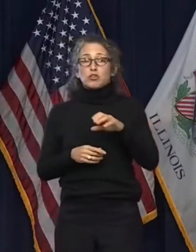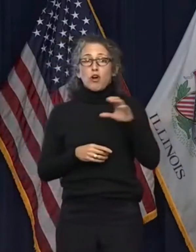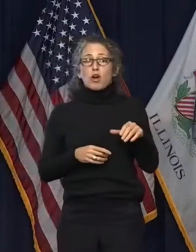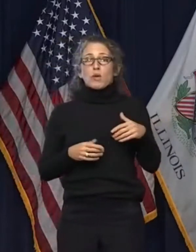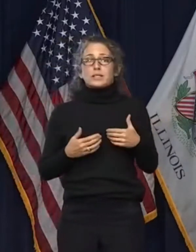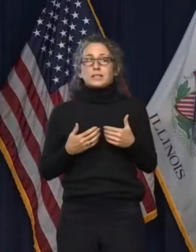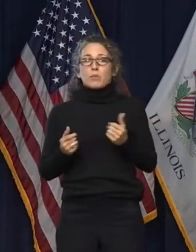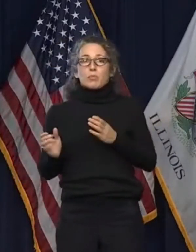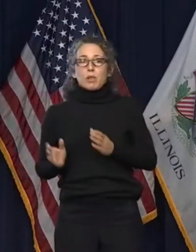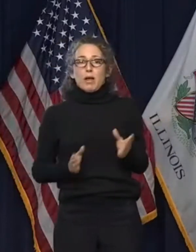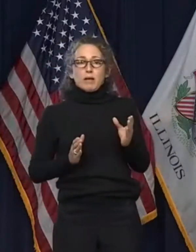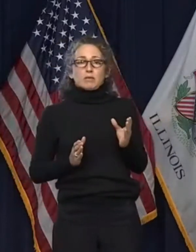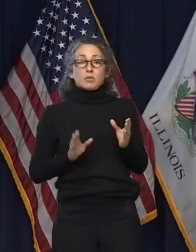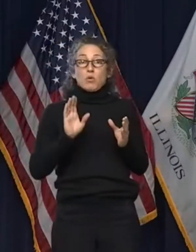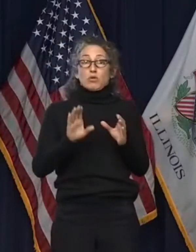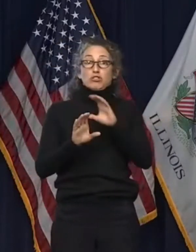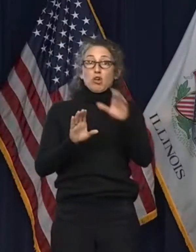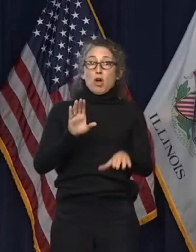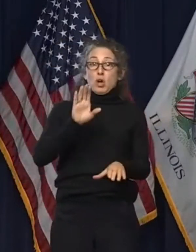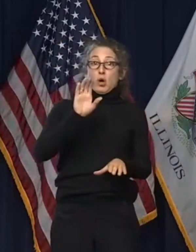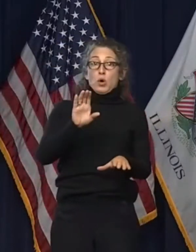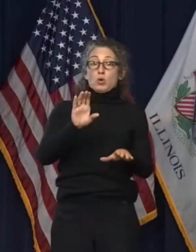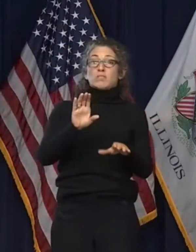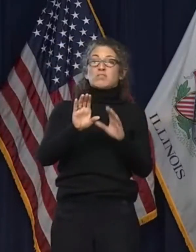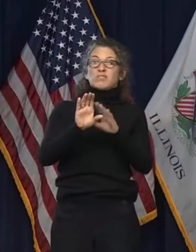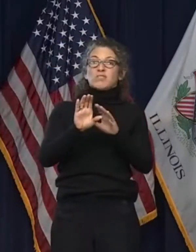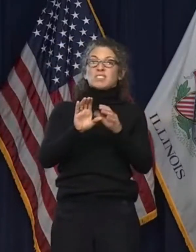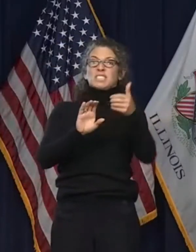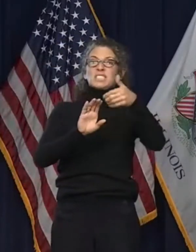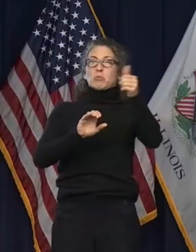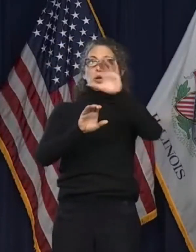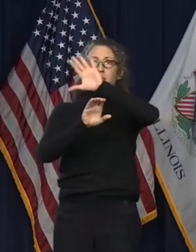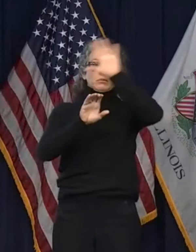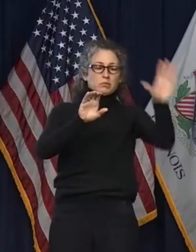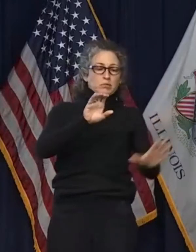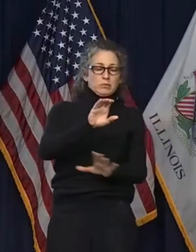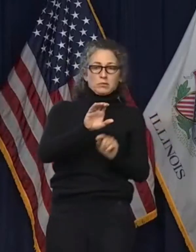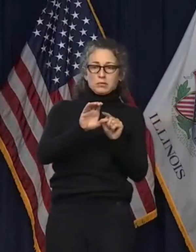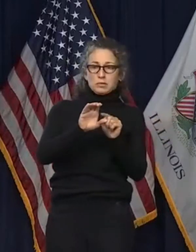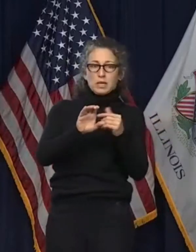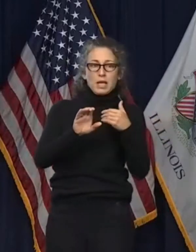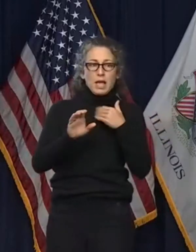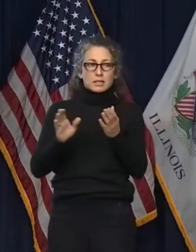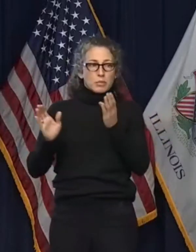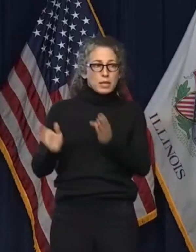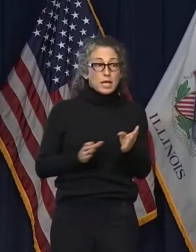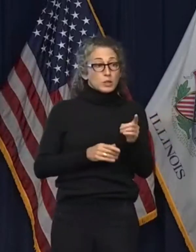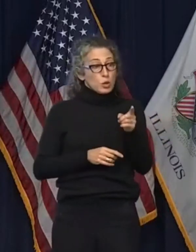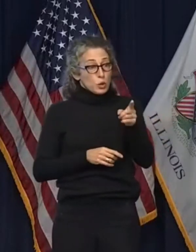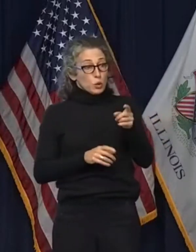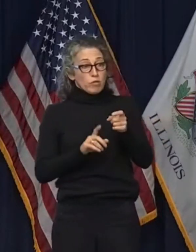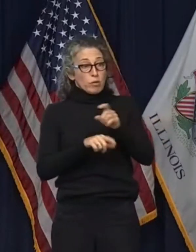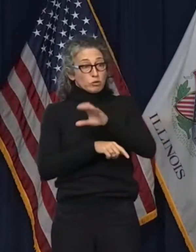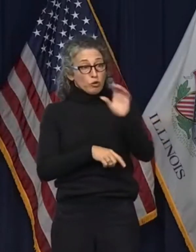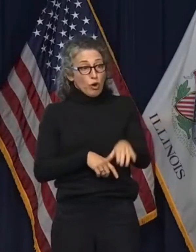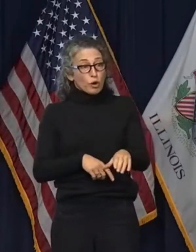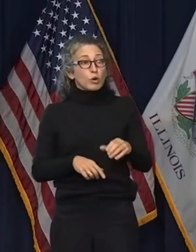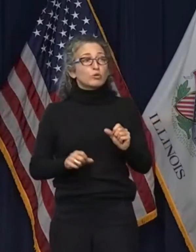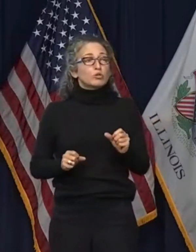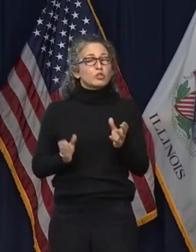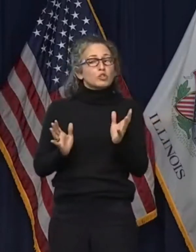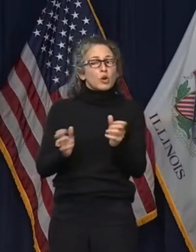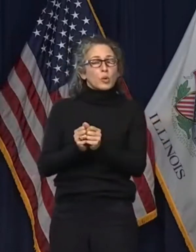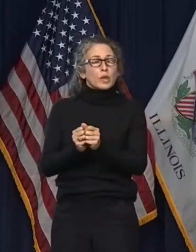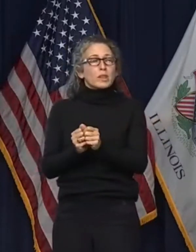plan for the entire city. And so it would behoove you, at least for the city of Chicago, to talk to them because there's